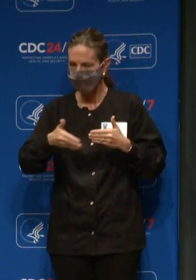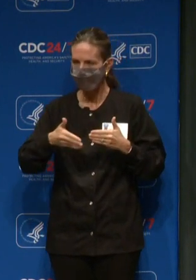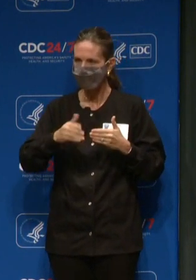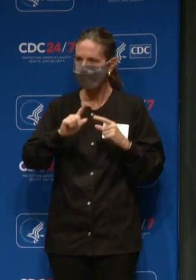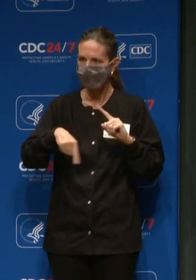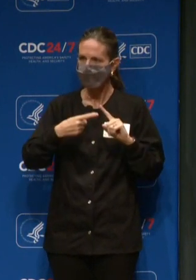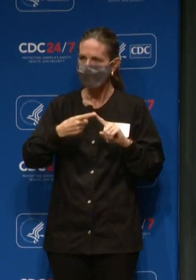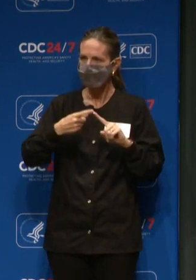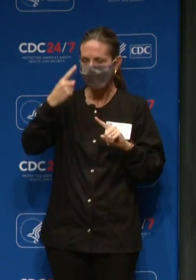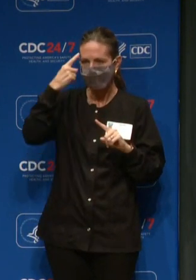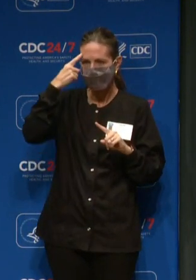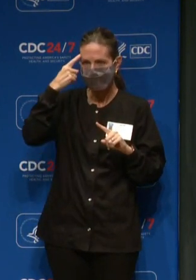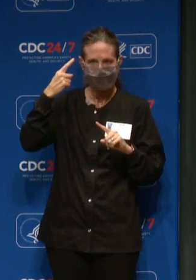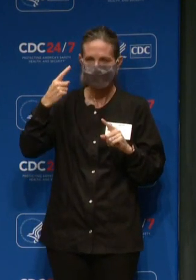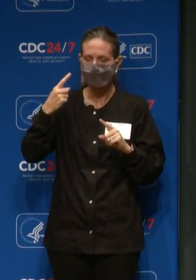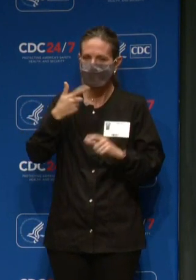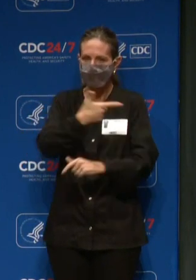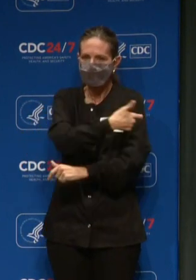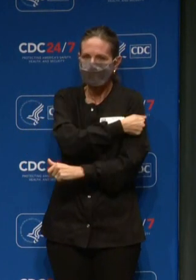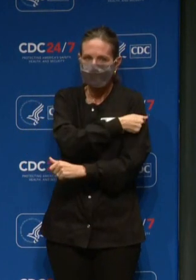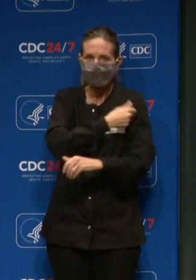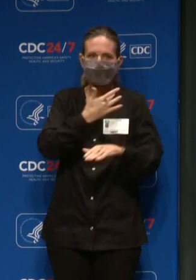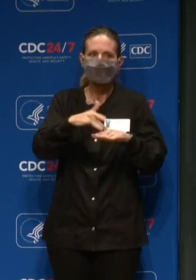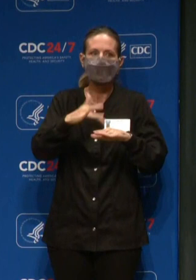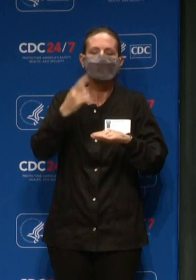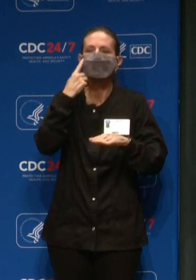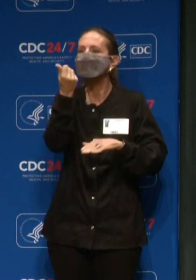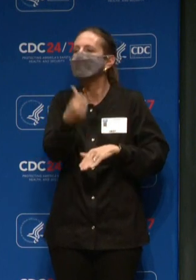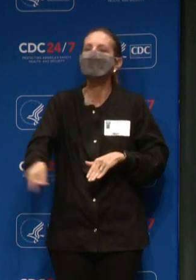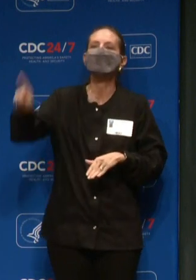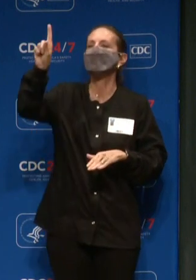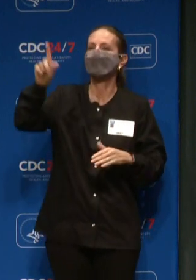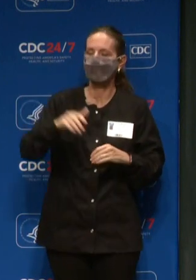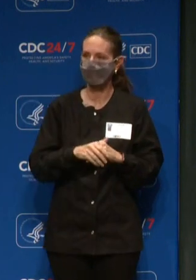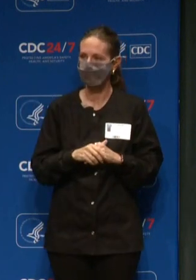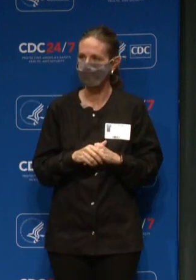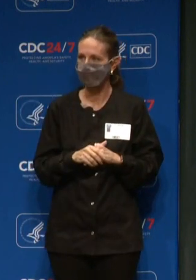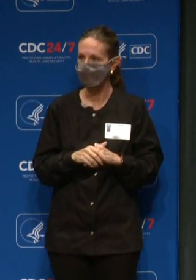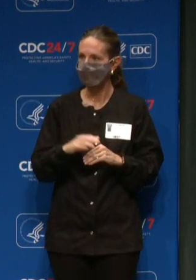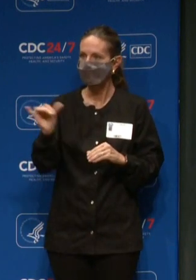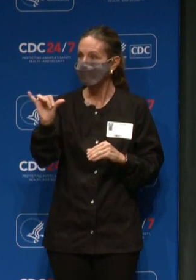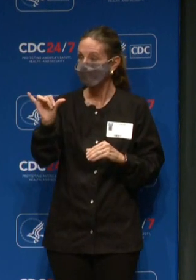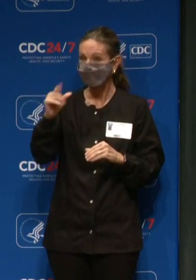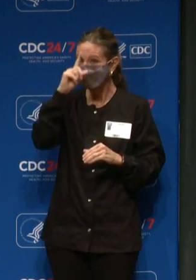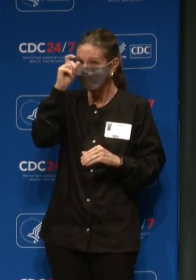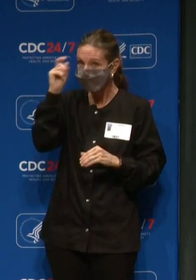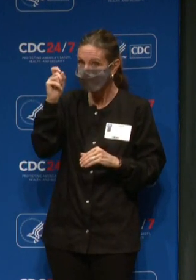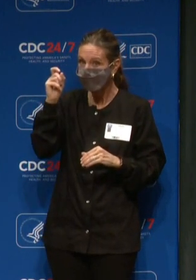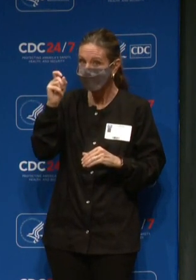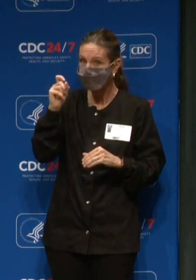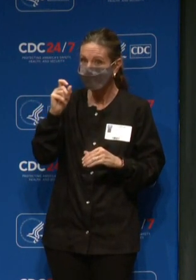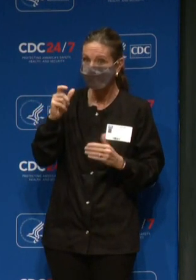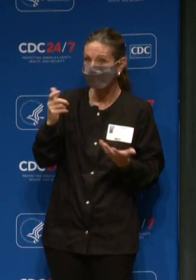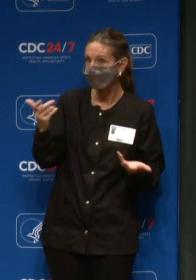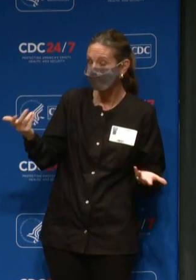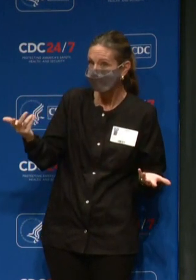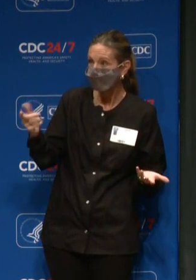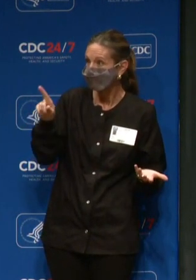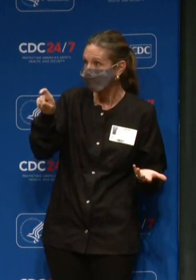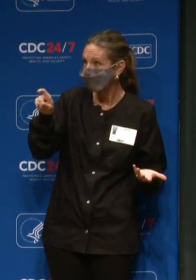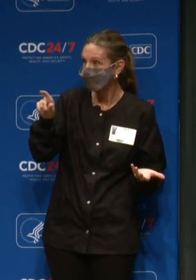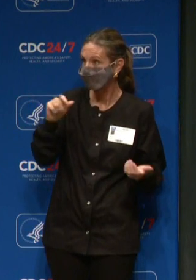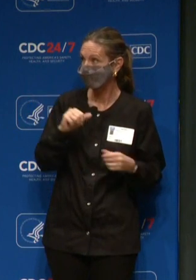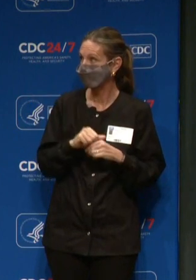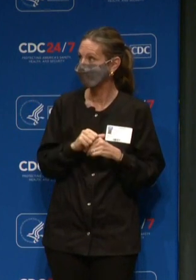is available for widespread distribution to anyone who needs it? Could that be March, summer of 2021? If you're comfortable,